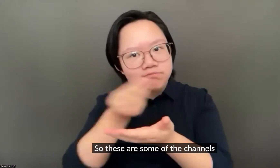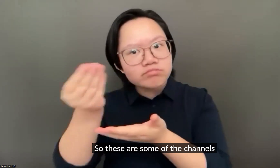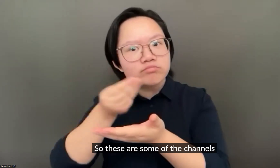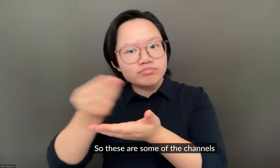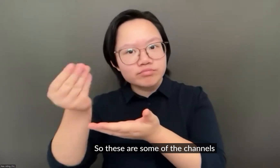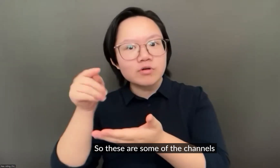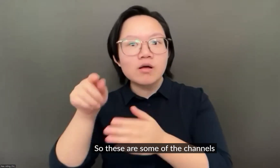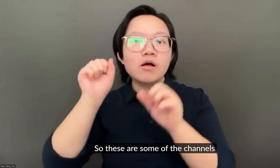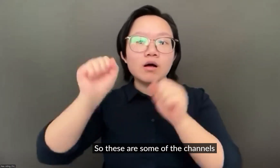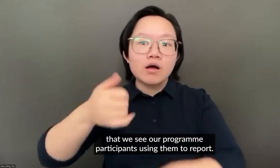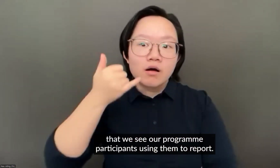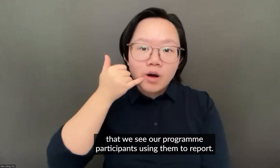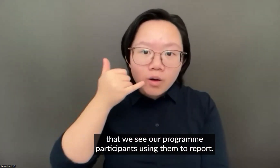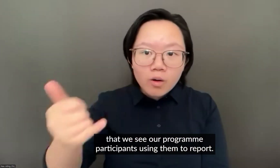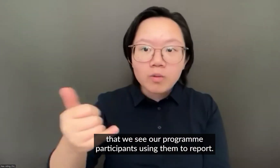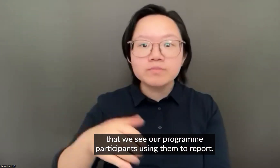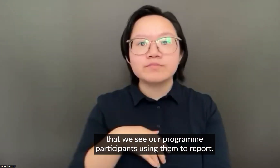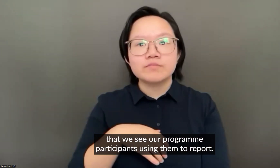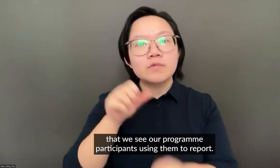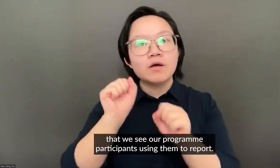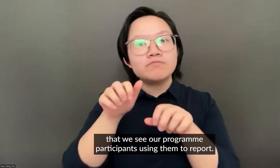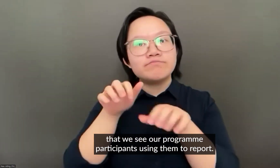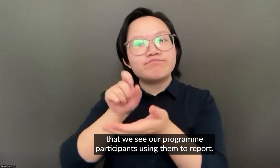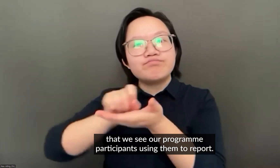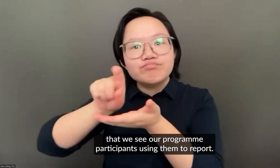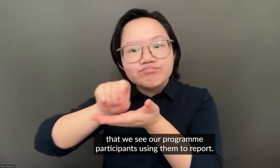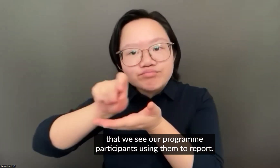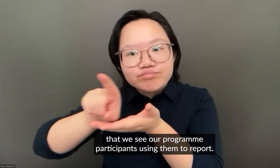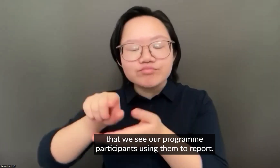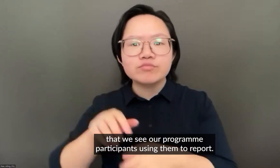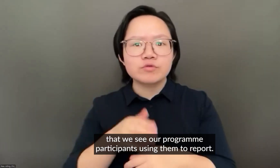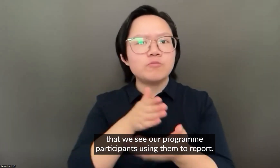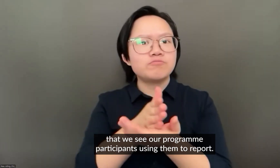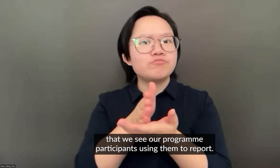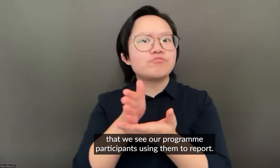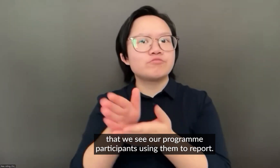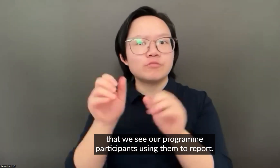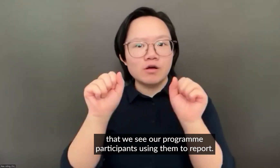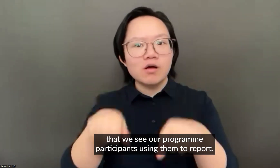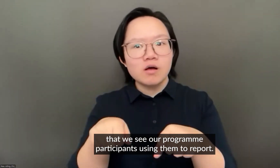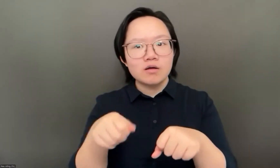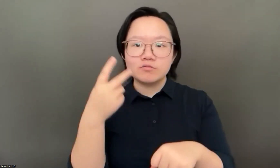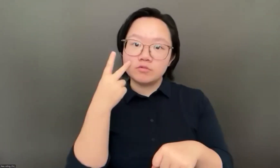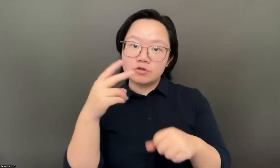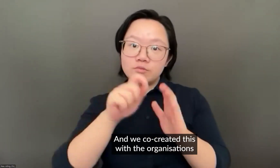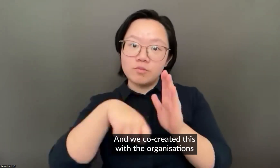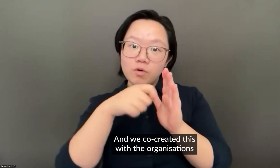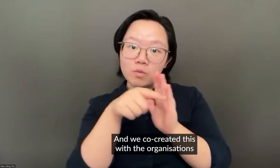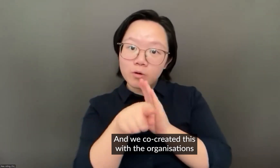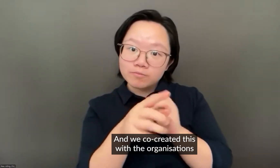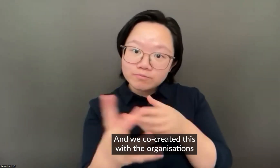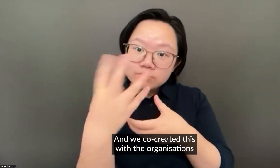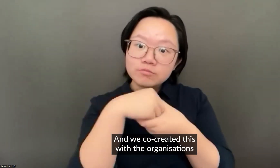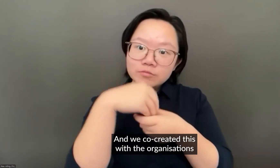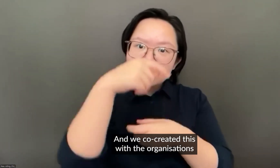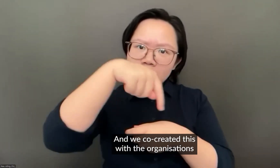So these are some of the channels that we see our program participants using them to report, and we